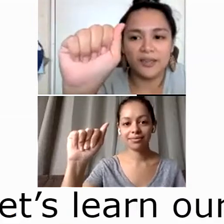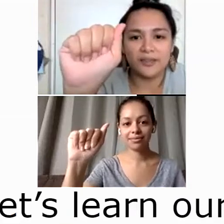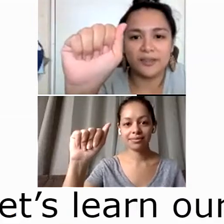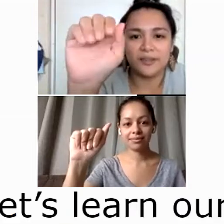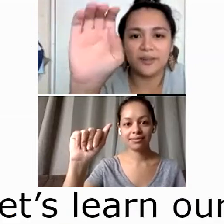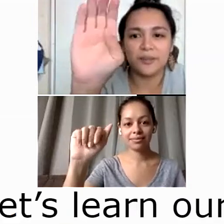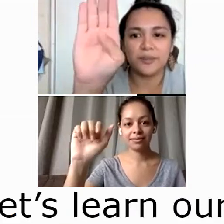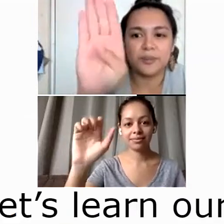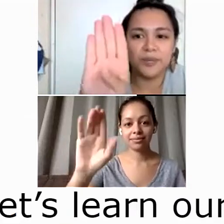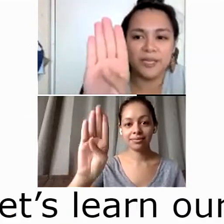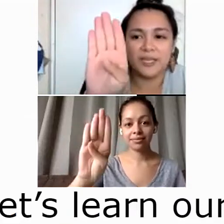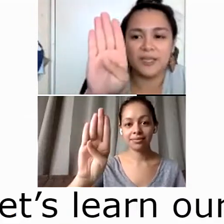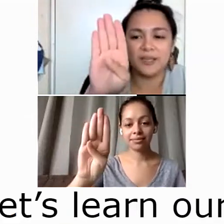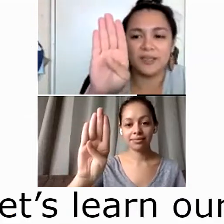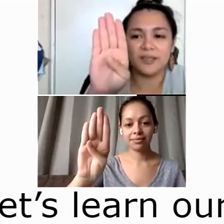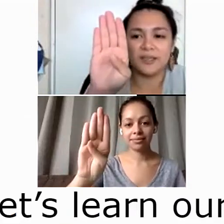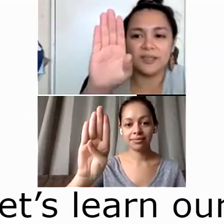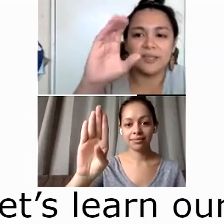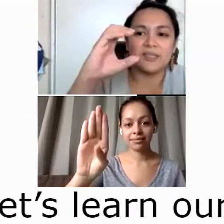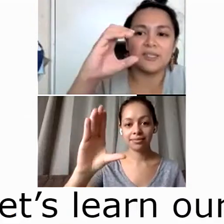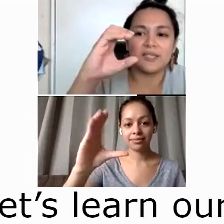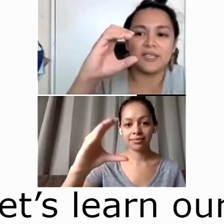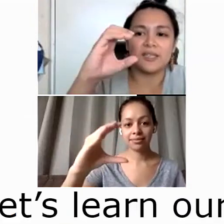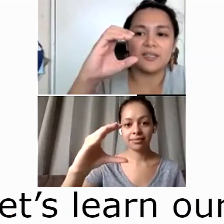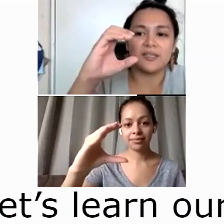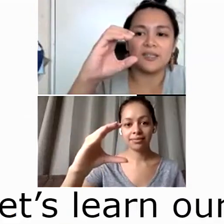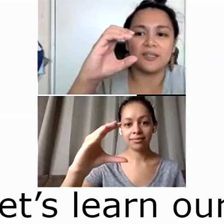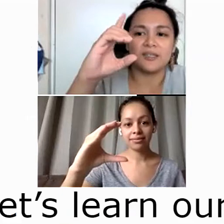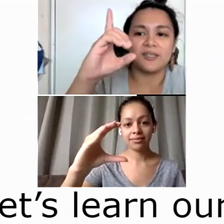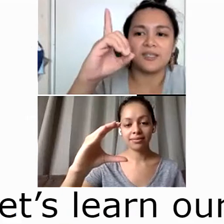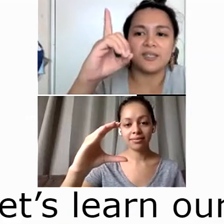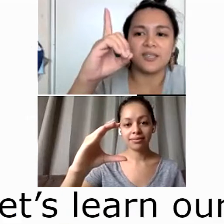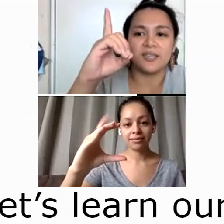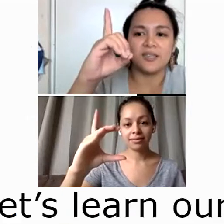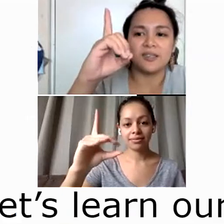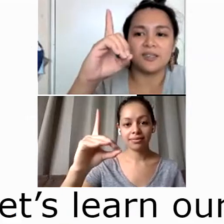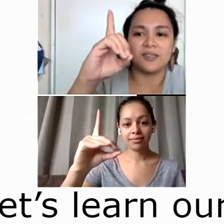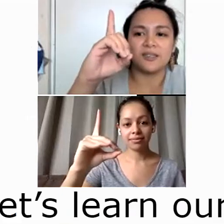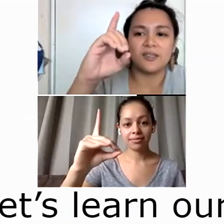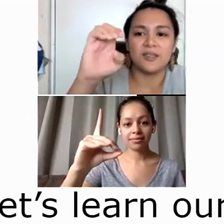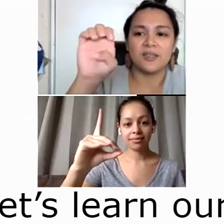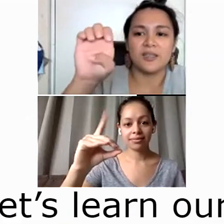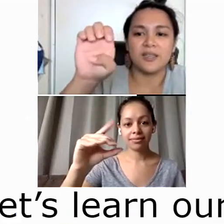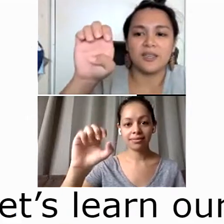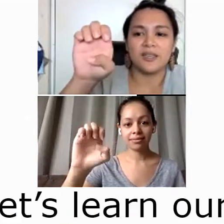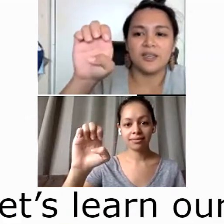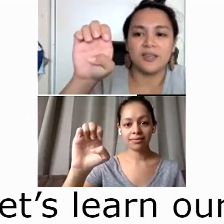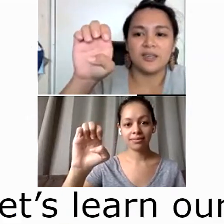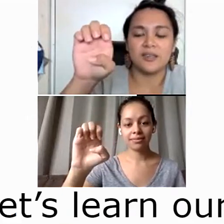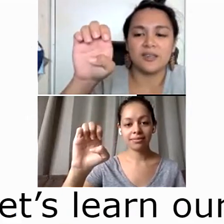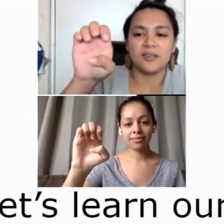A, B, C, D,